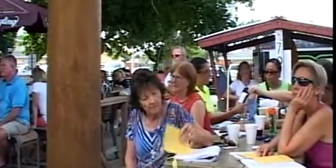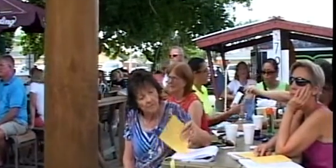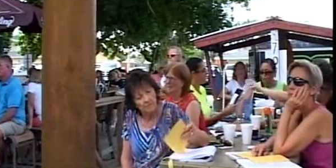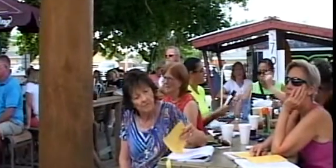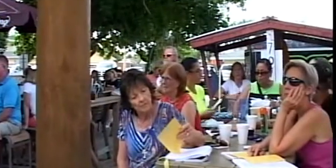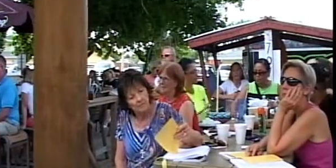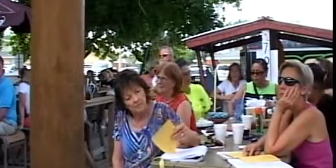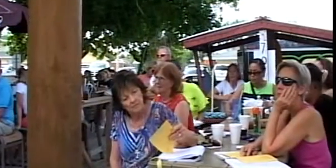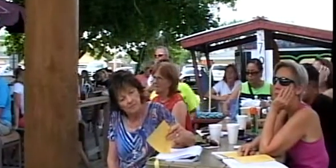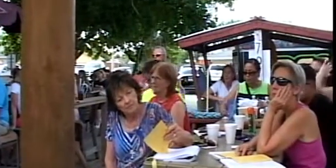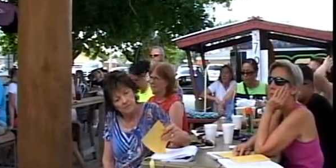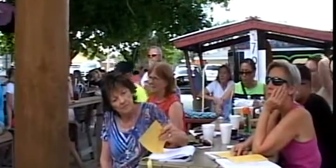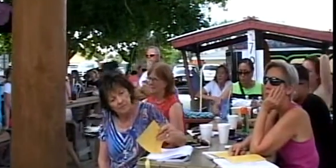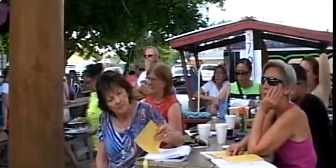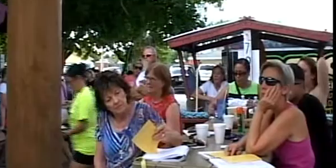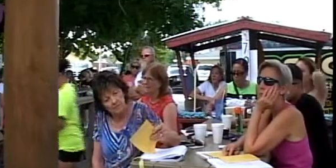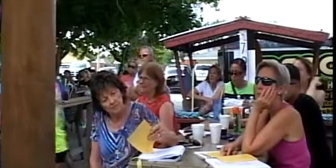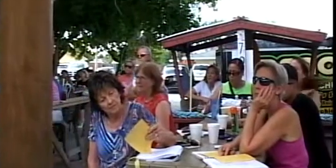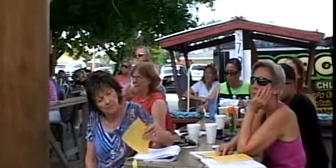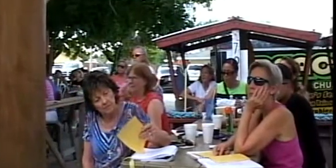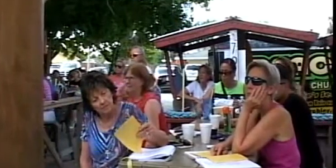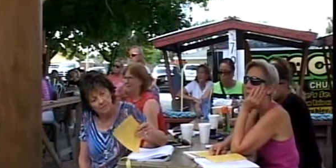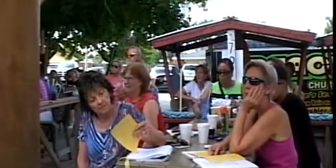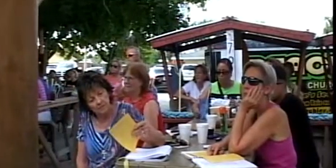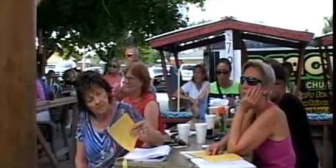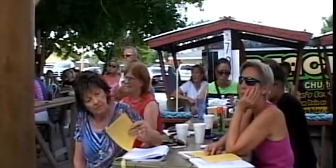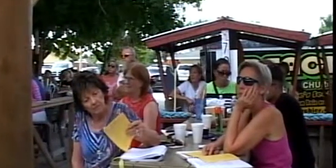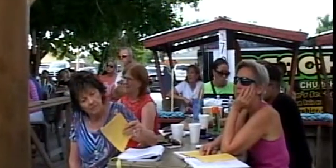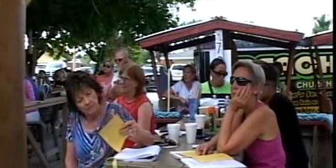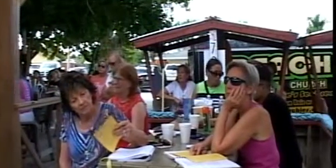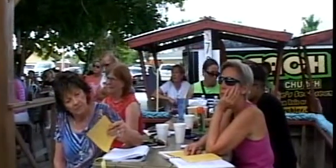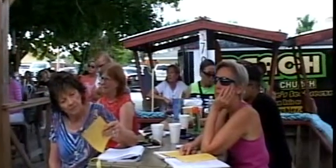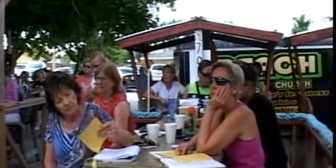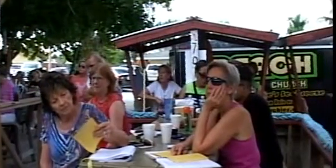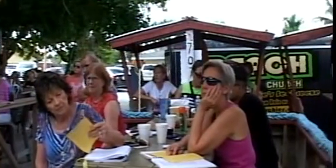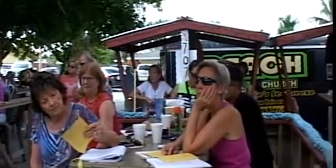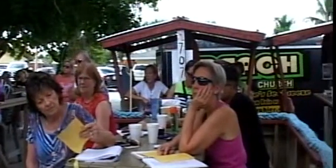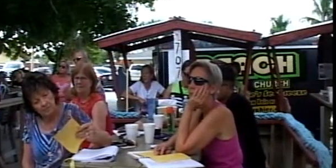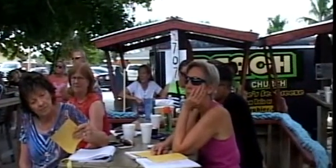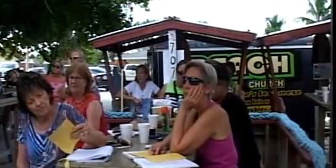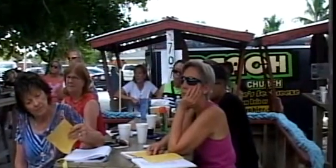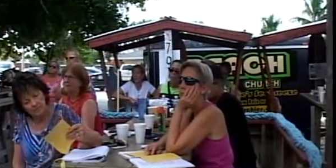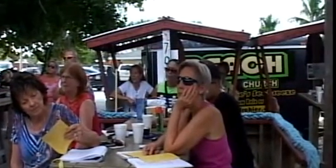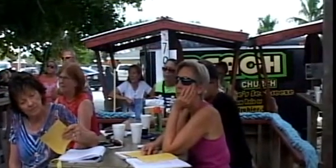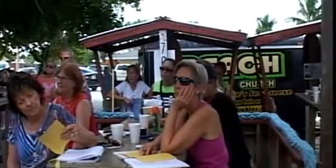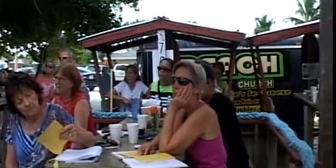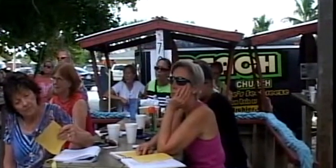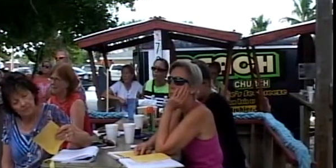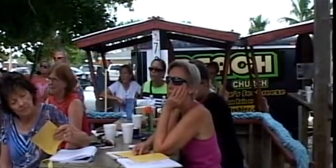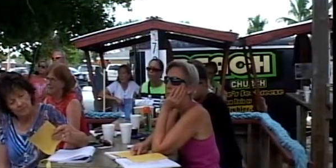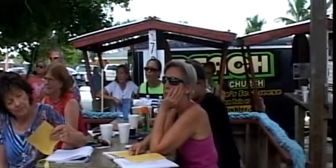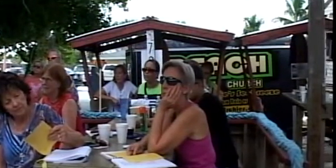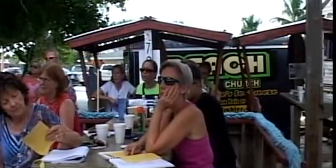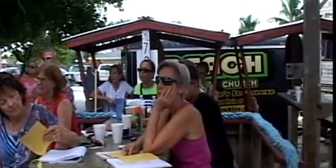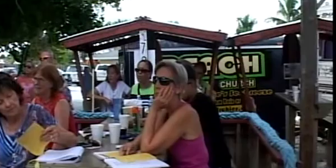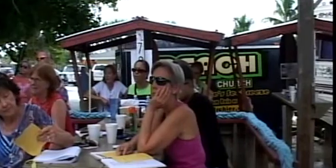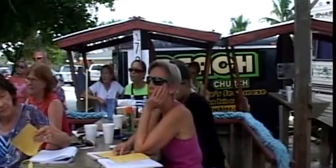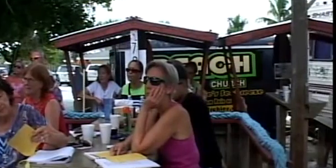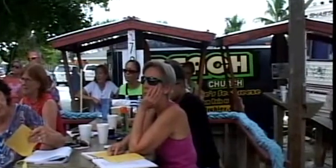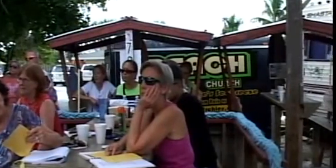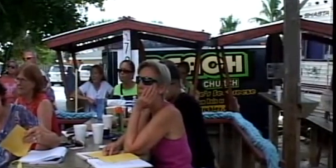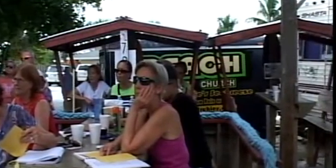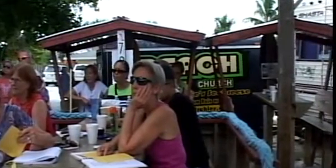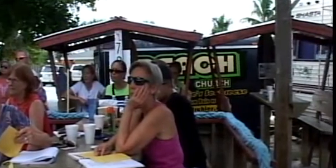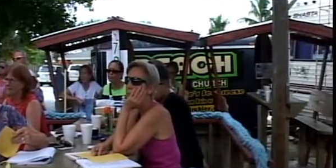people to go back under their religious performance trap. Well, I know that God saved you, but now if you don't do this and you don't